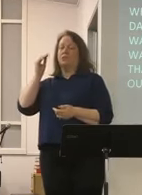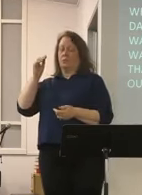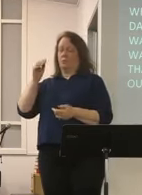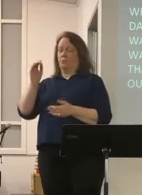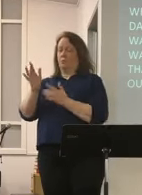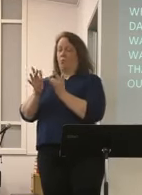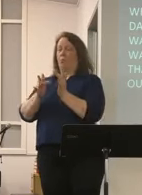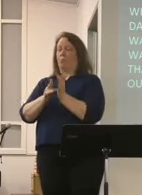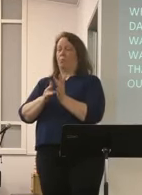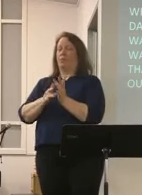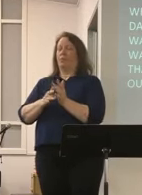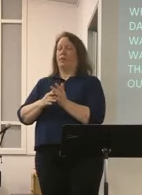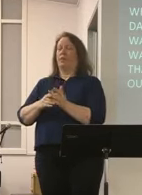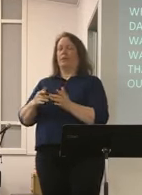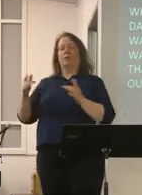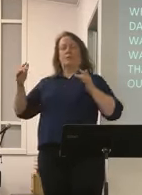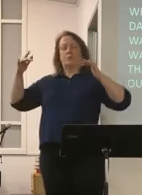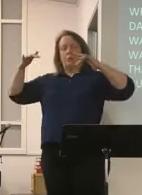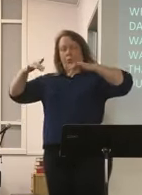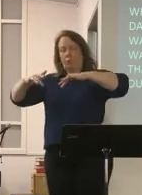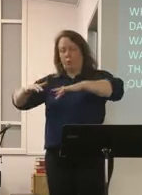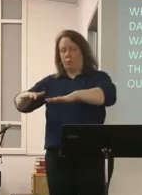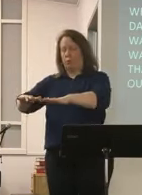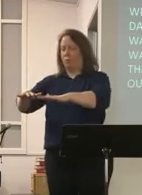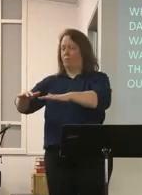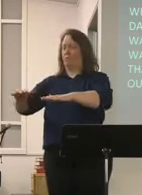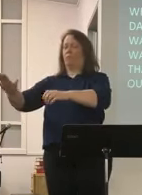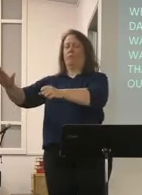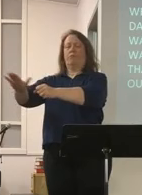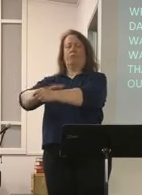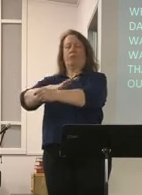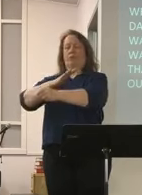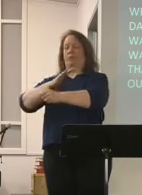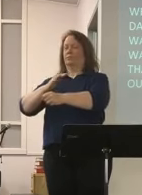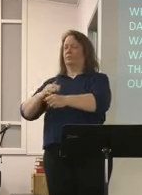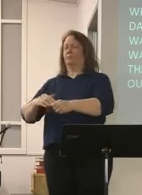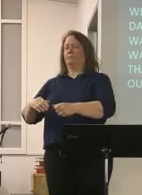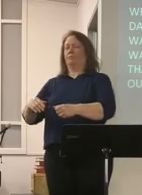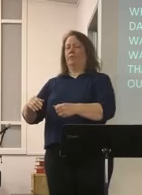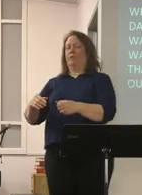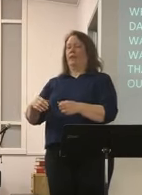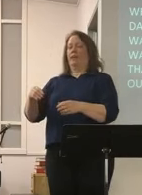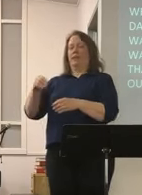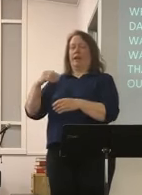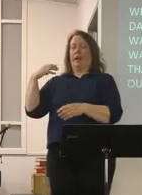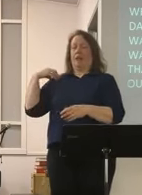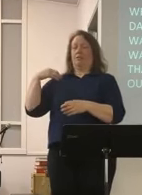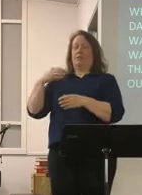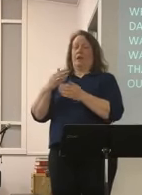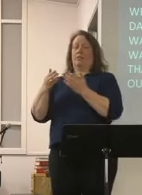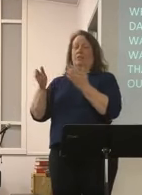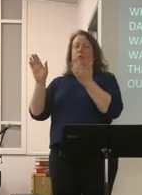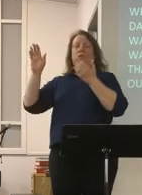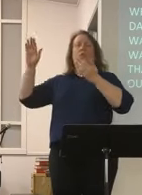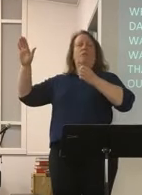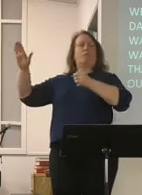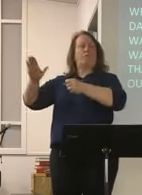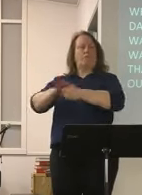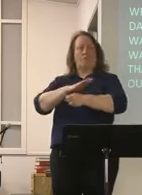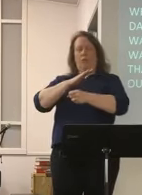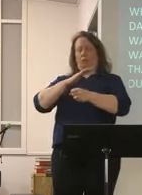visitors, there was no more room, even outside the door. One of the problems